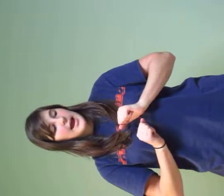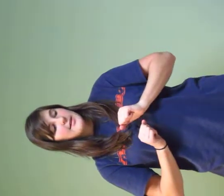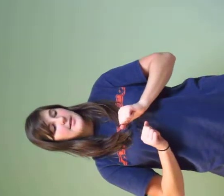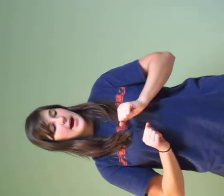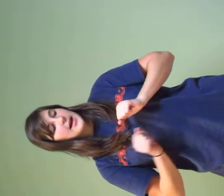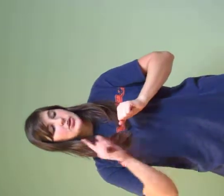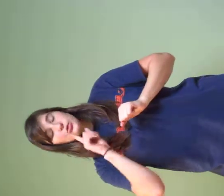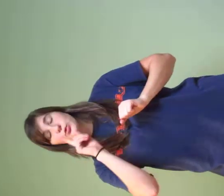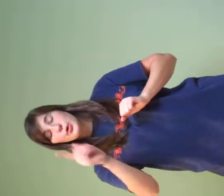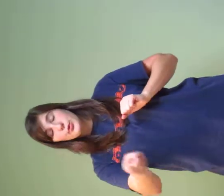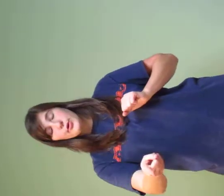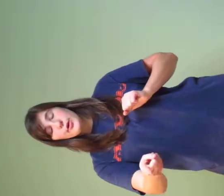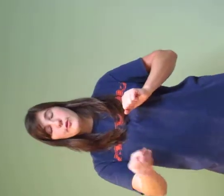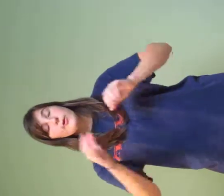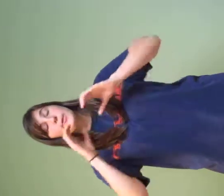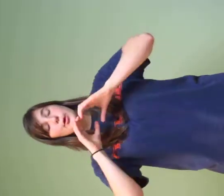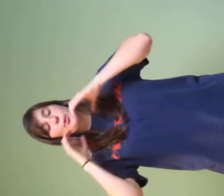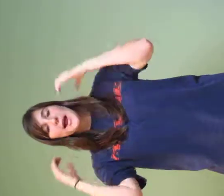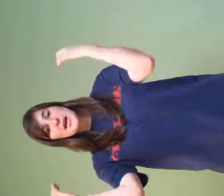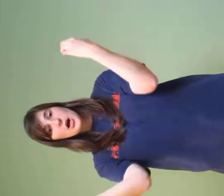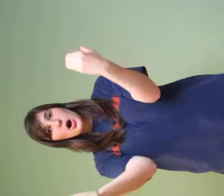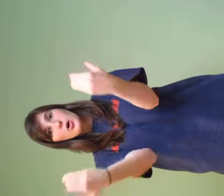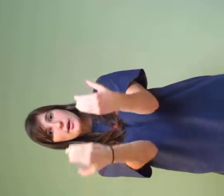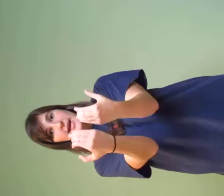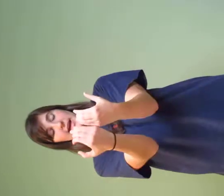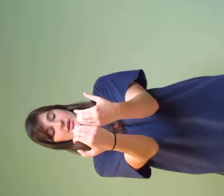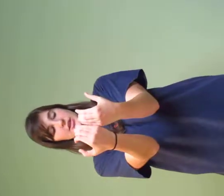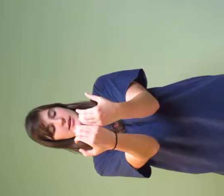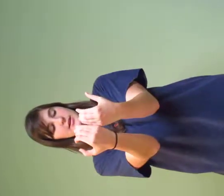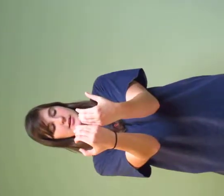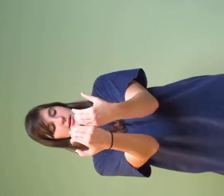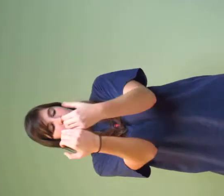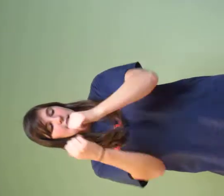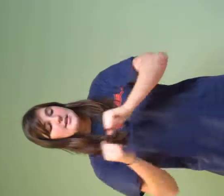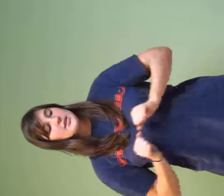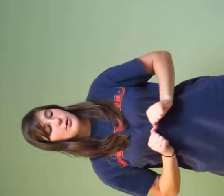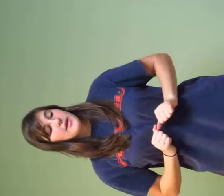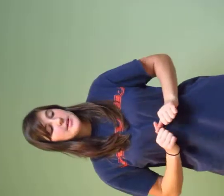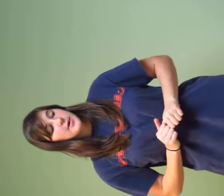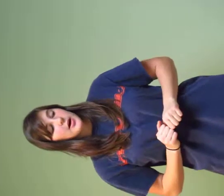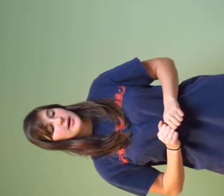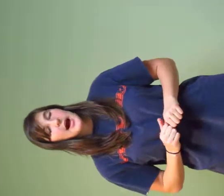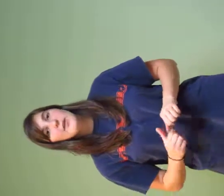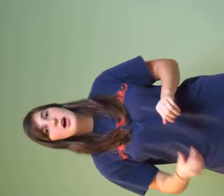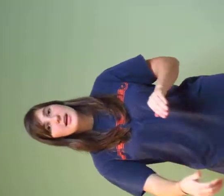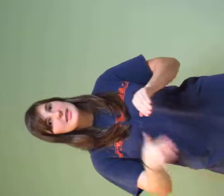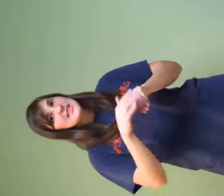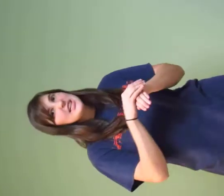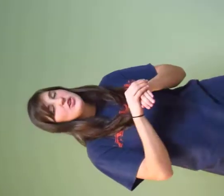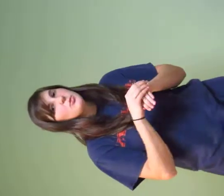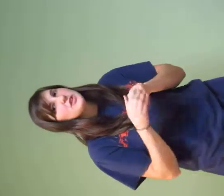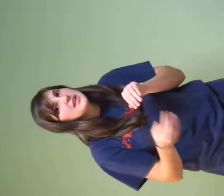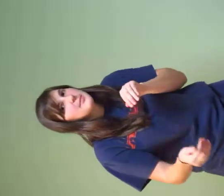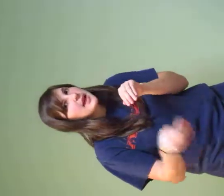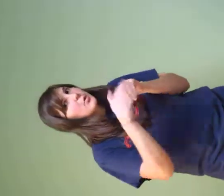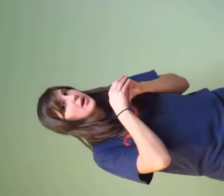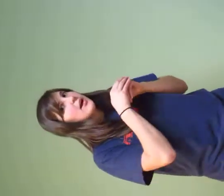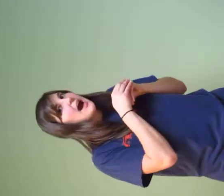and thy truth from the great congregation. So this part, I have not concealed, we're just going to be like we're